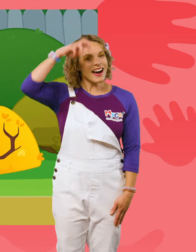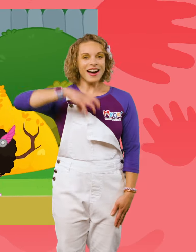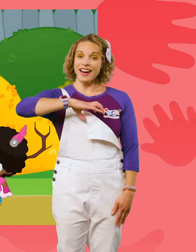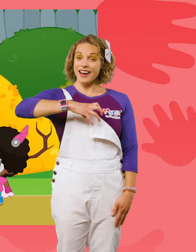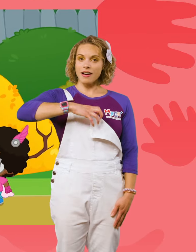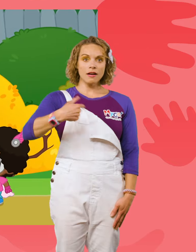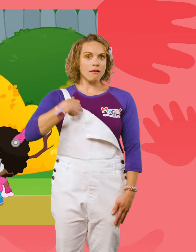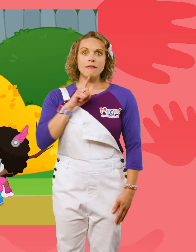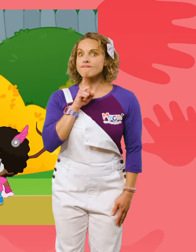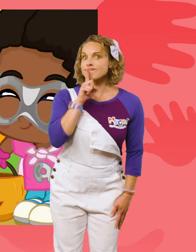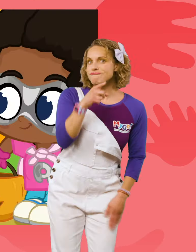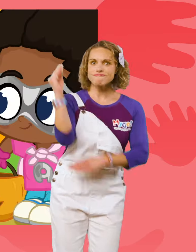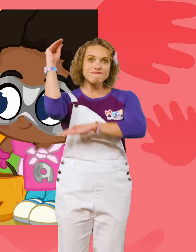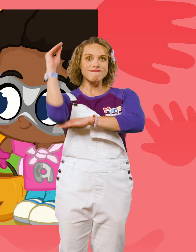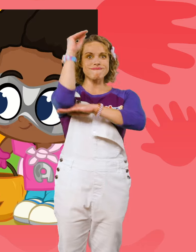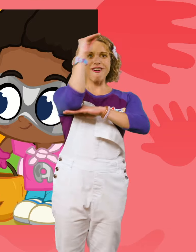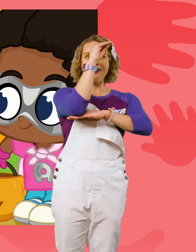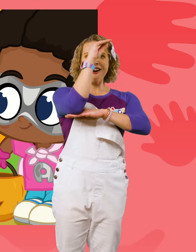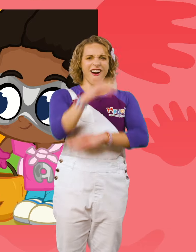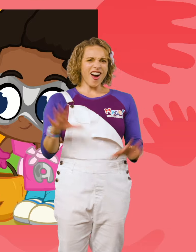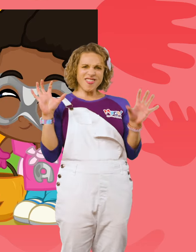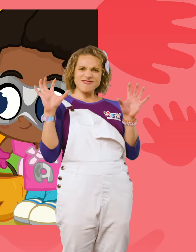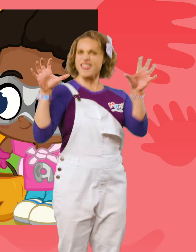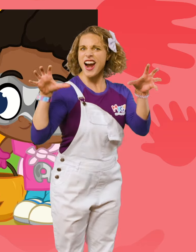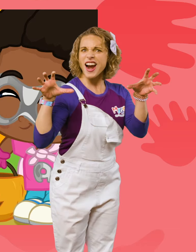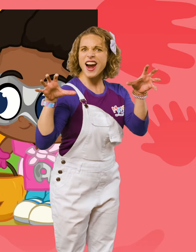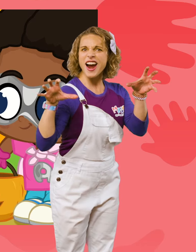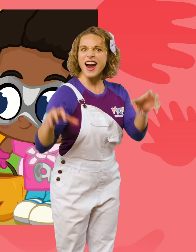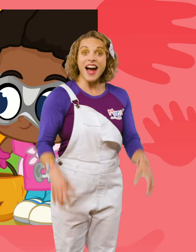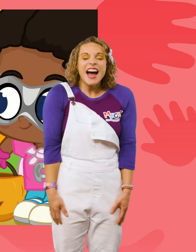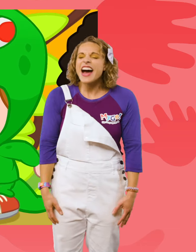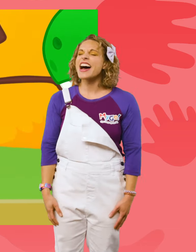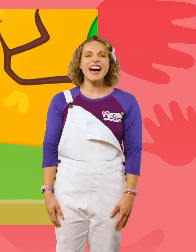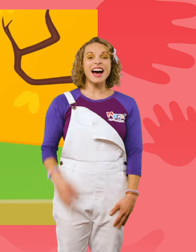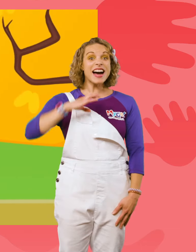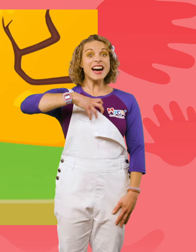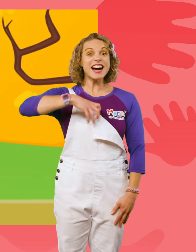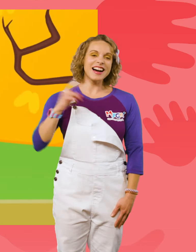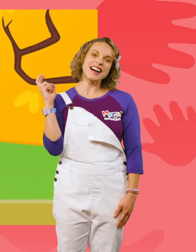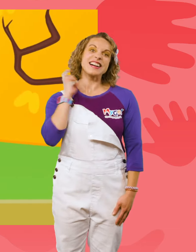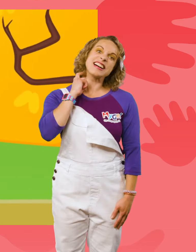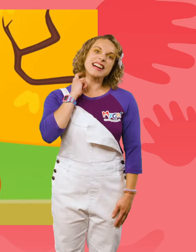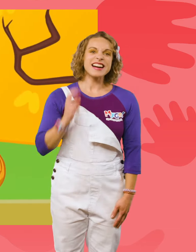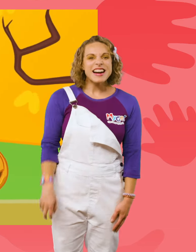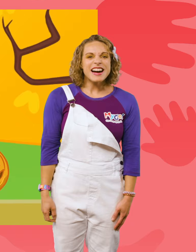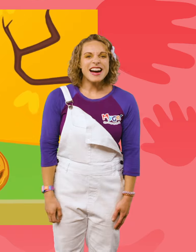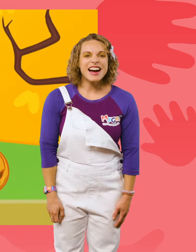Hey, Mila and Morphle. I'm a real dinosaur. Roar! Morphle,